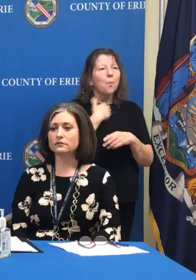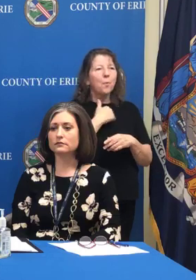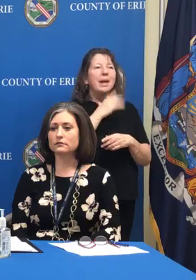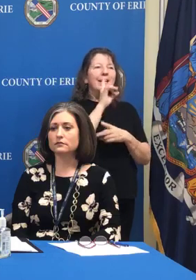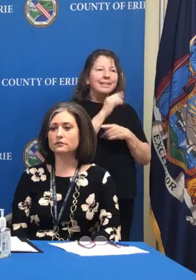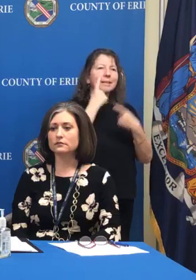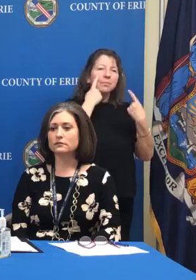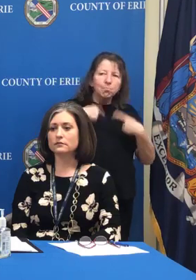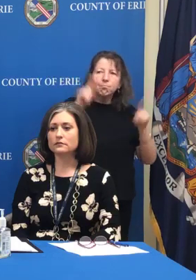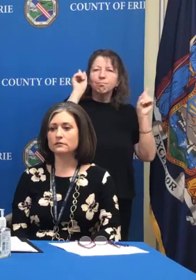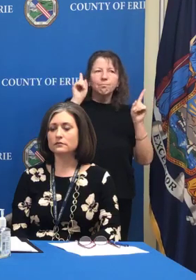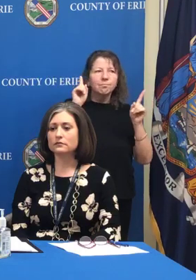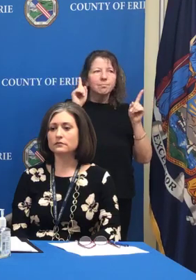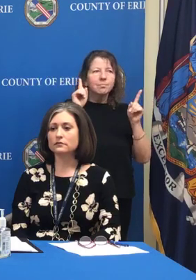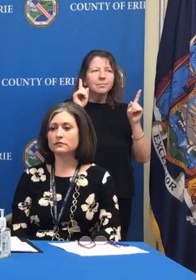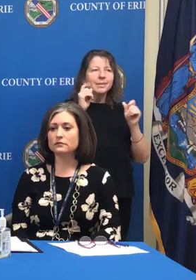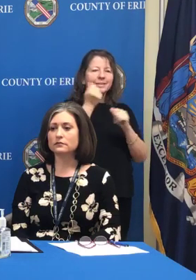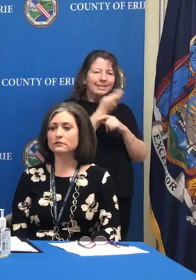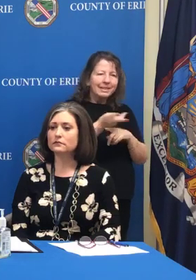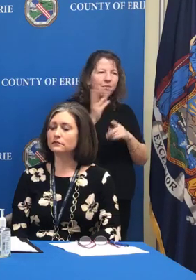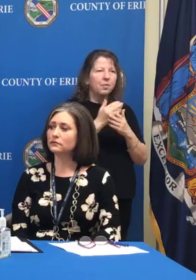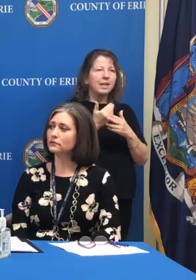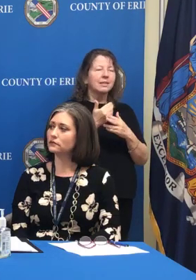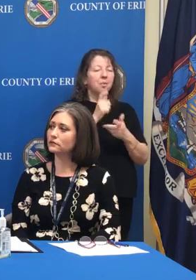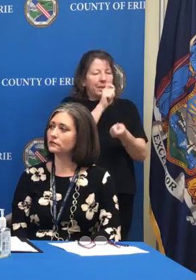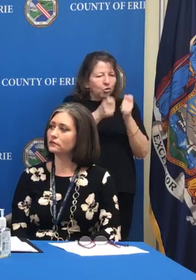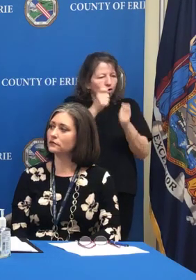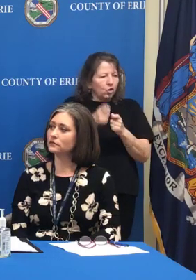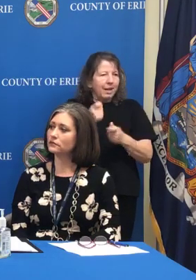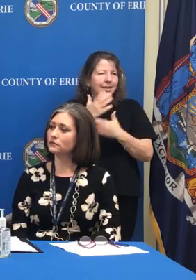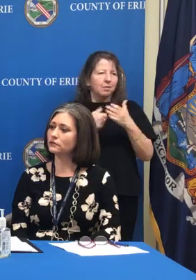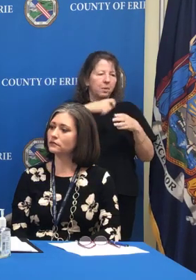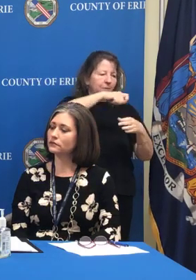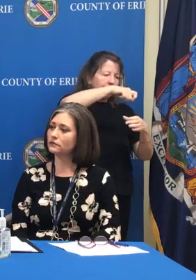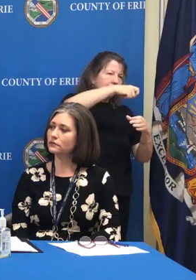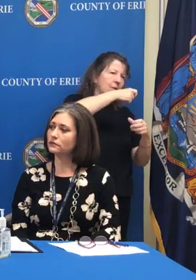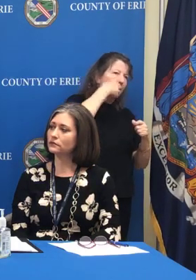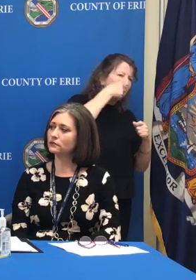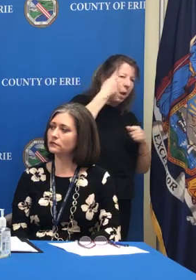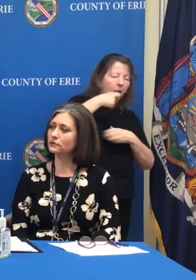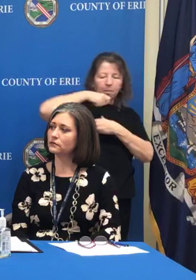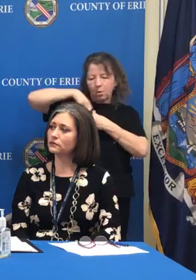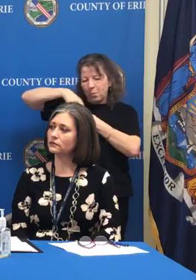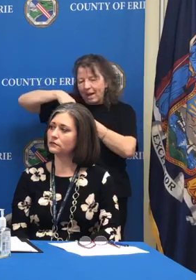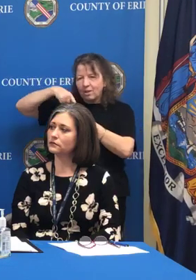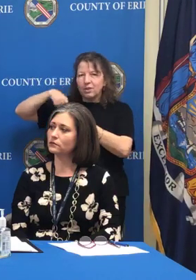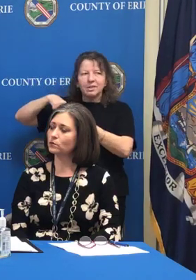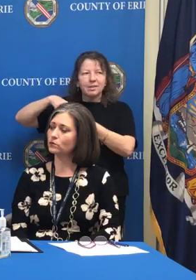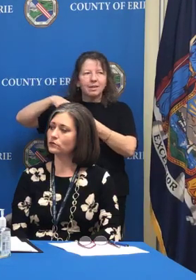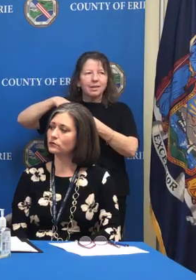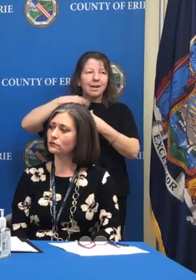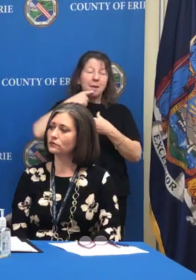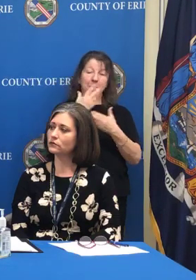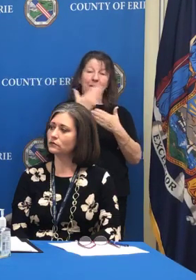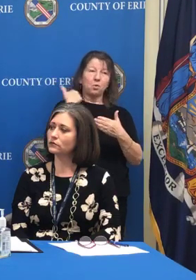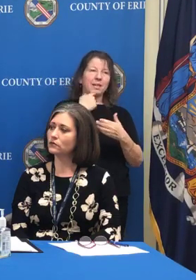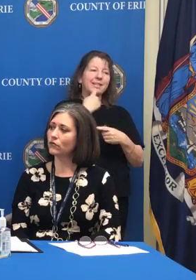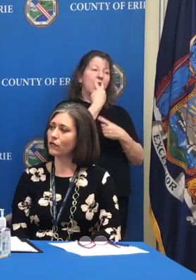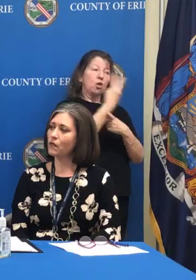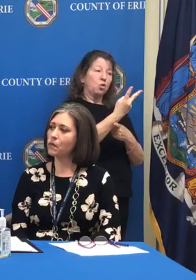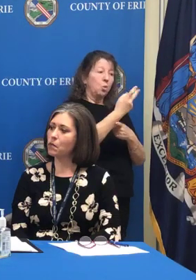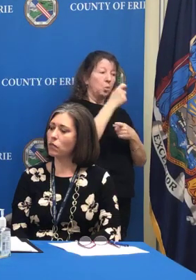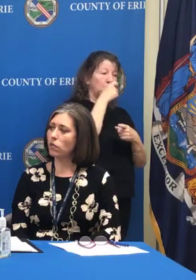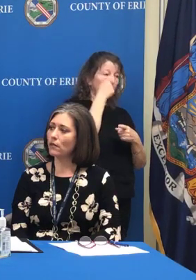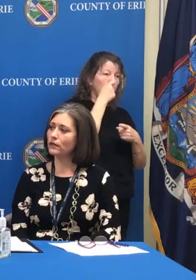the changes we were allowed to do with reagents and swabs. Originally, they were saying we had to use 2 separate swabs for